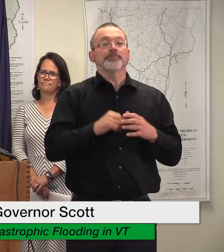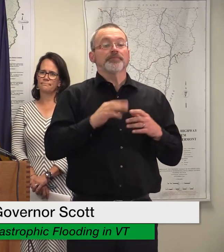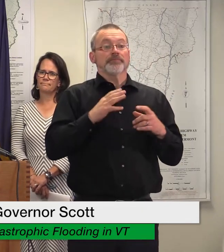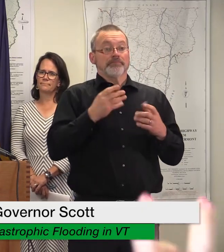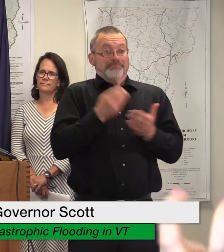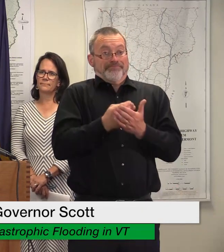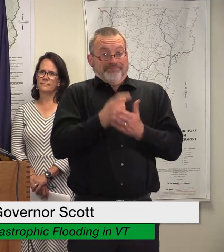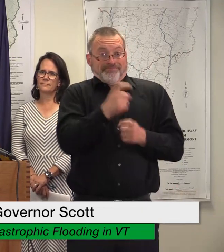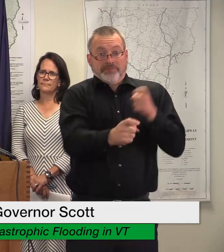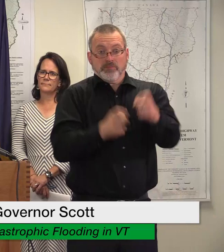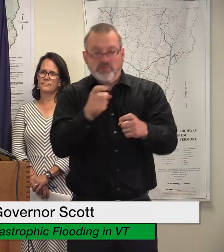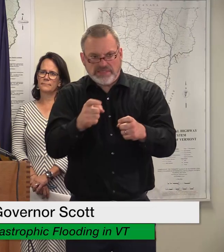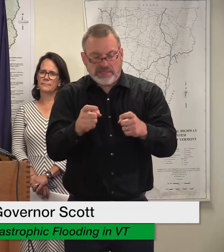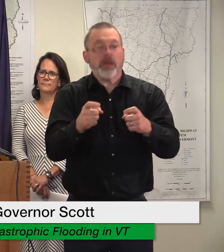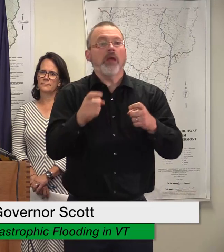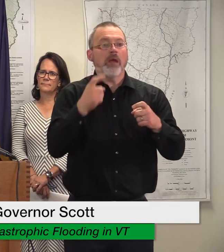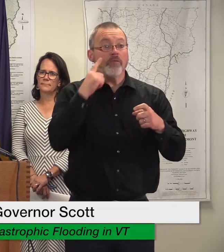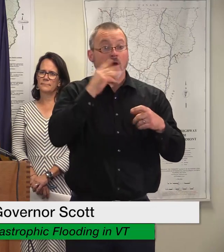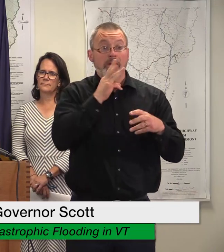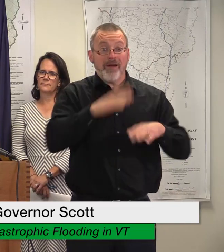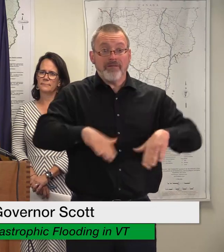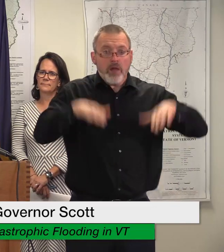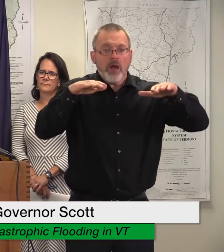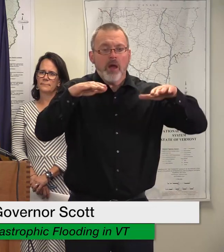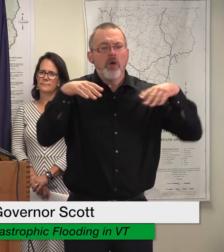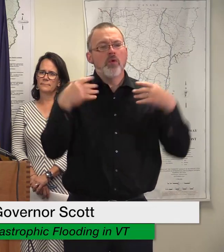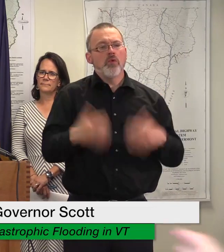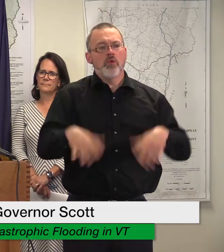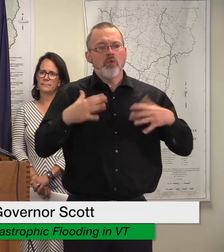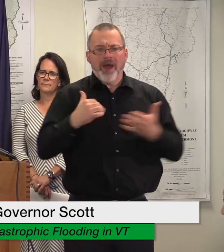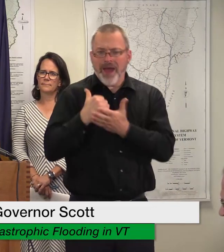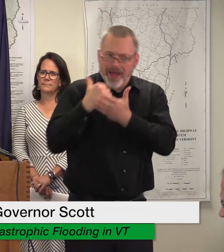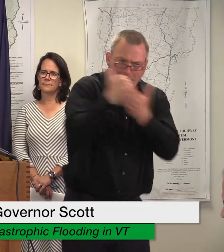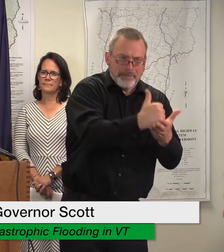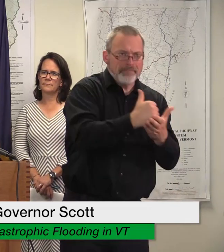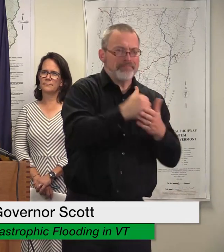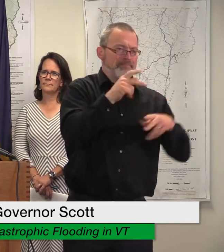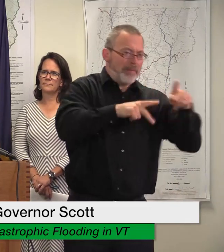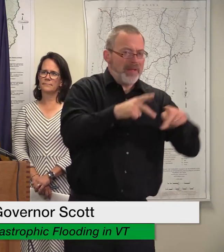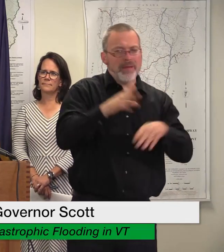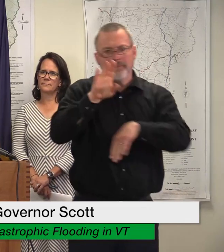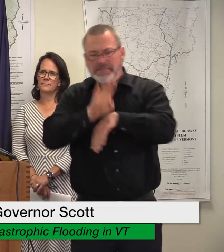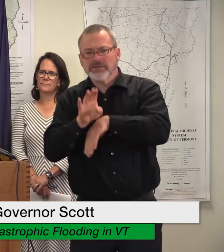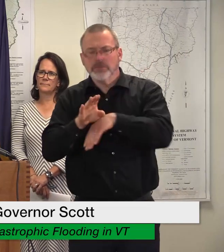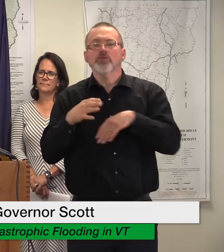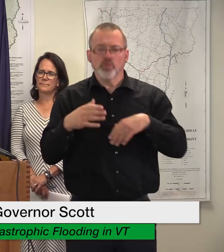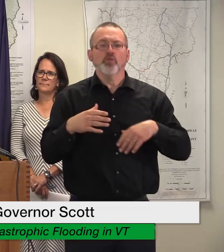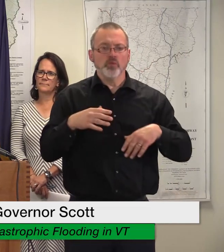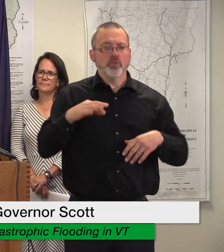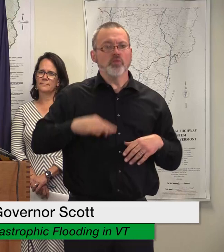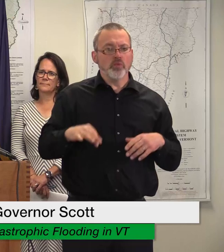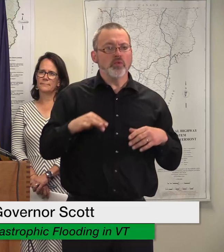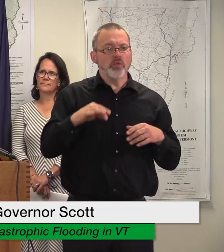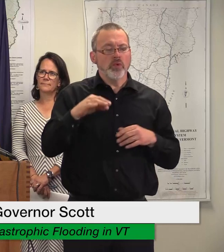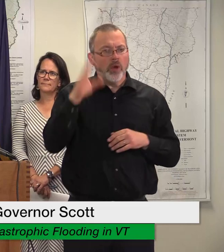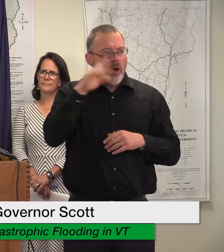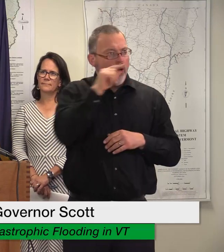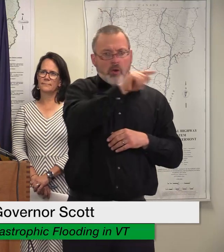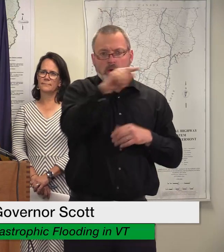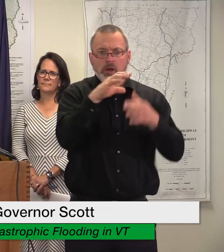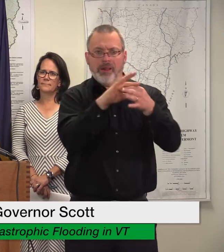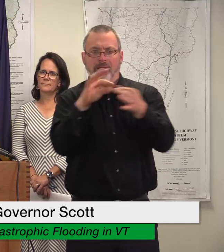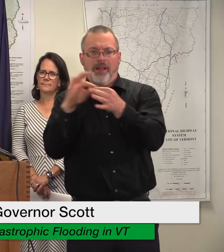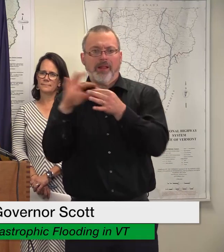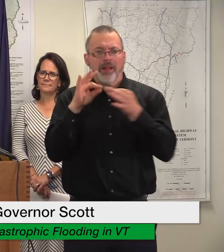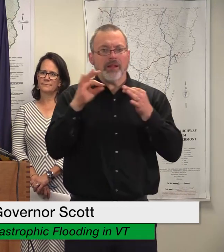people and small businesses recover. And I also know there's been a lot of interest in bringing back the